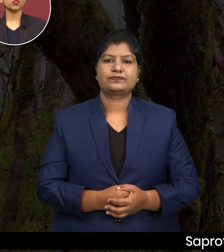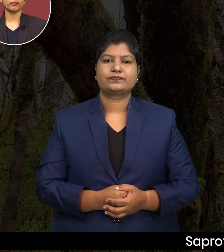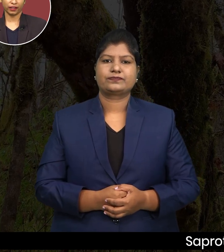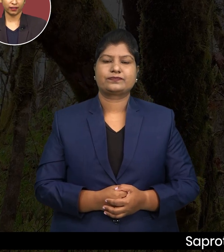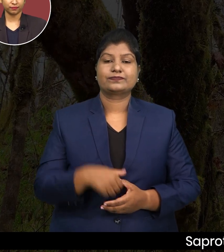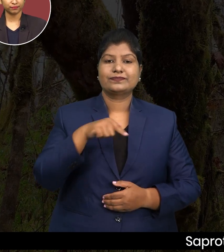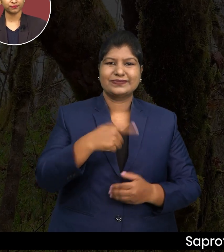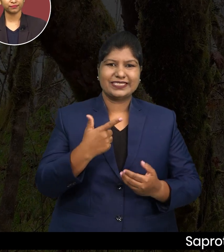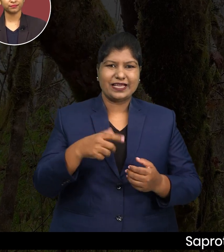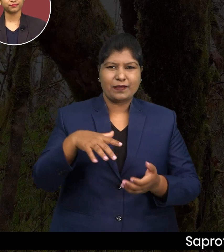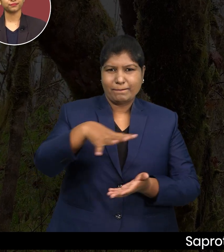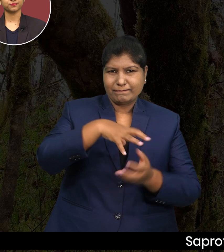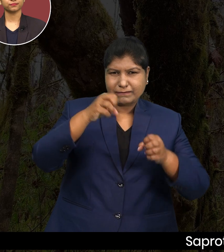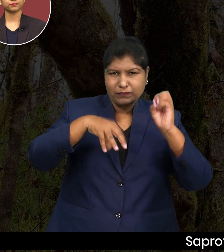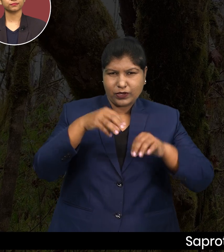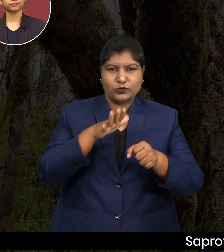saprotrophic.